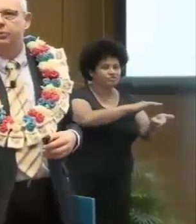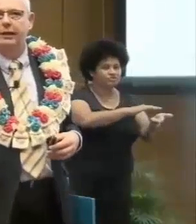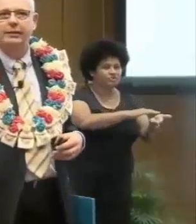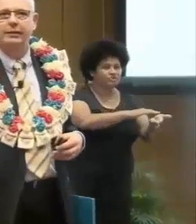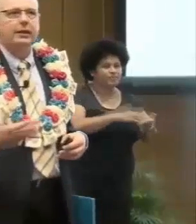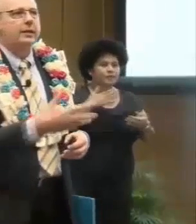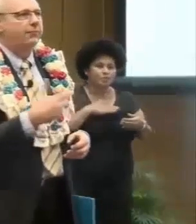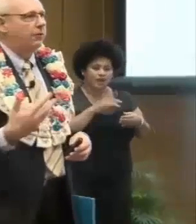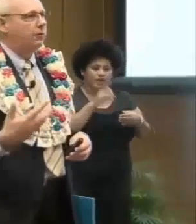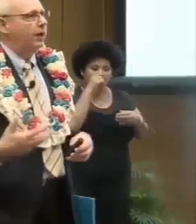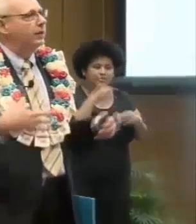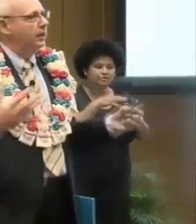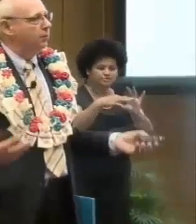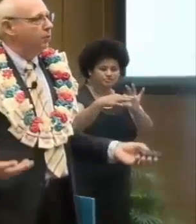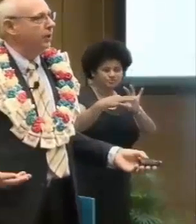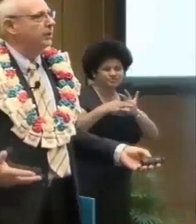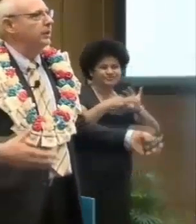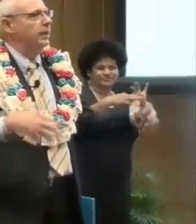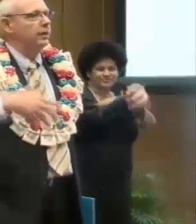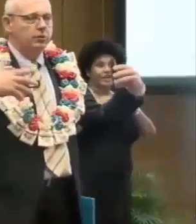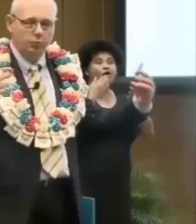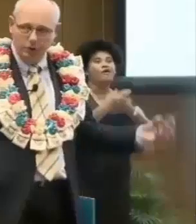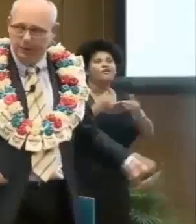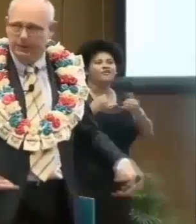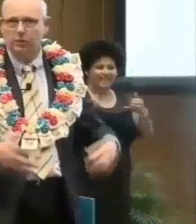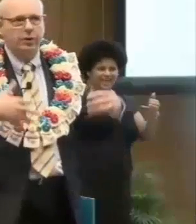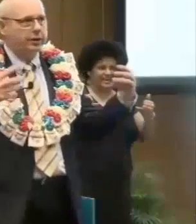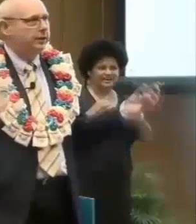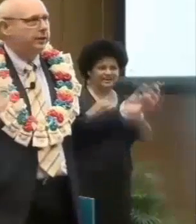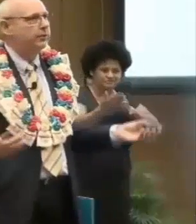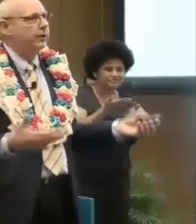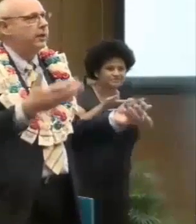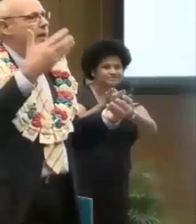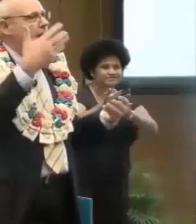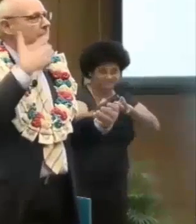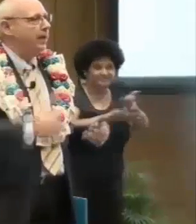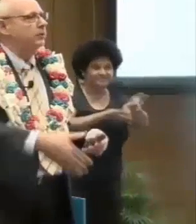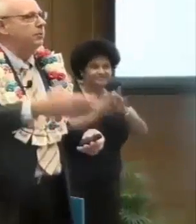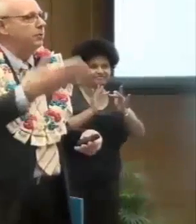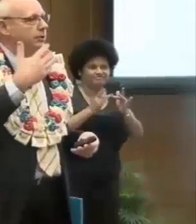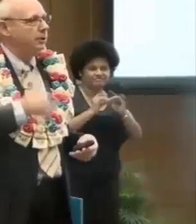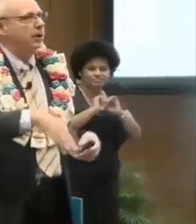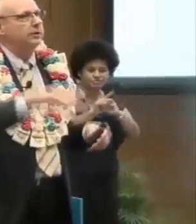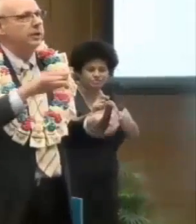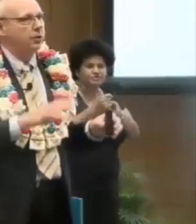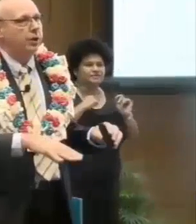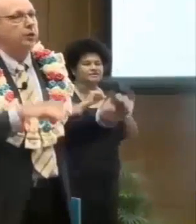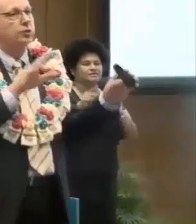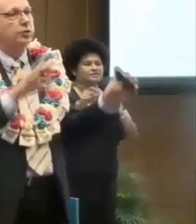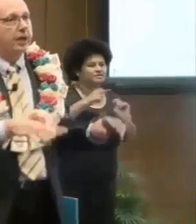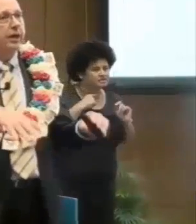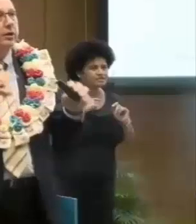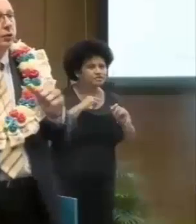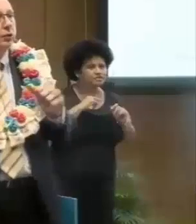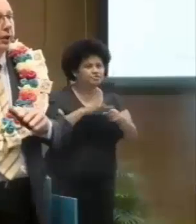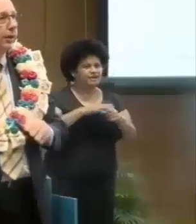online space in different ways, getting them working together through work-based learning, that kind of thing, and being able to personalise their learning